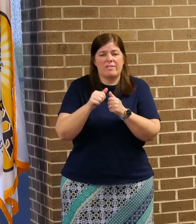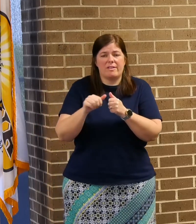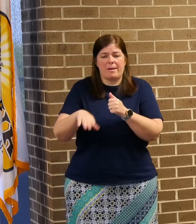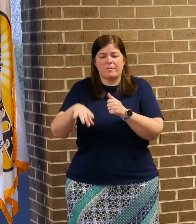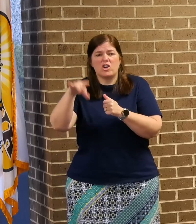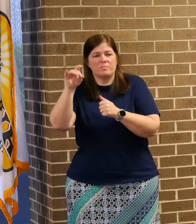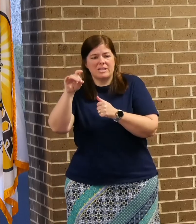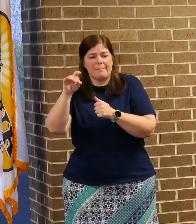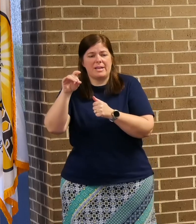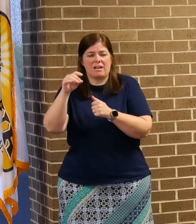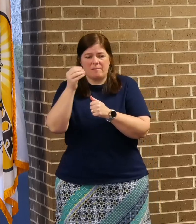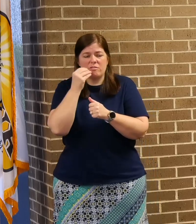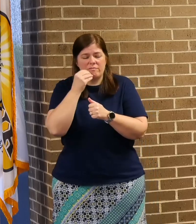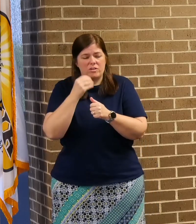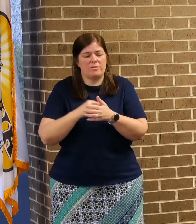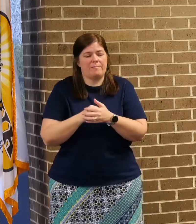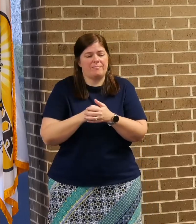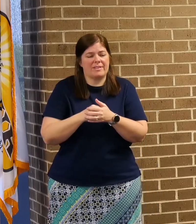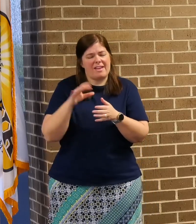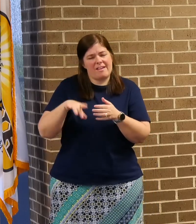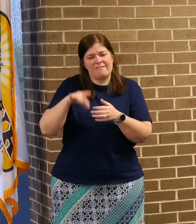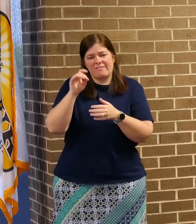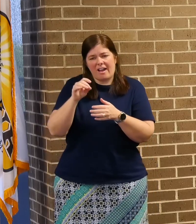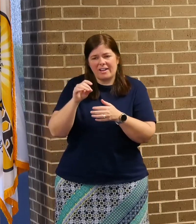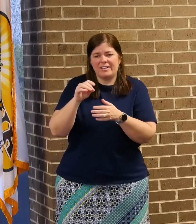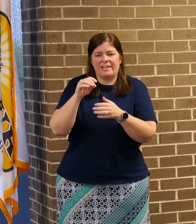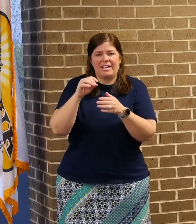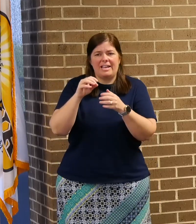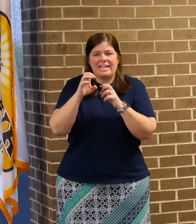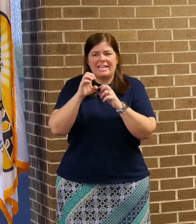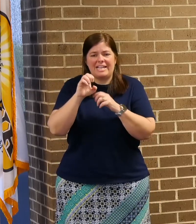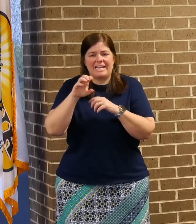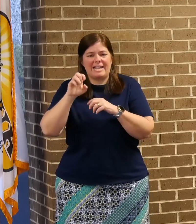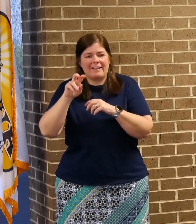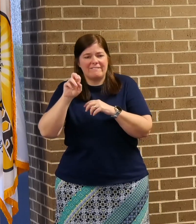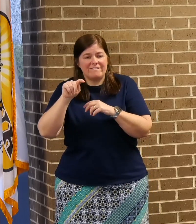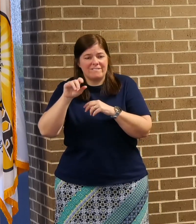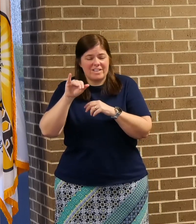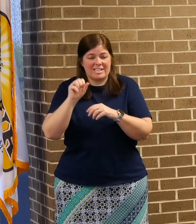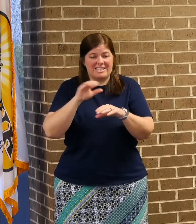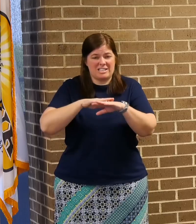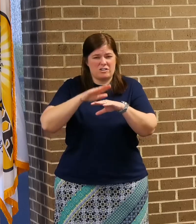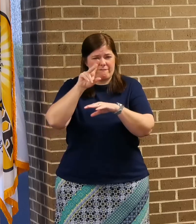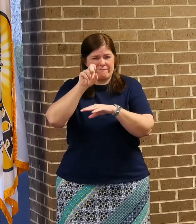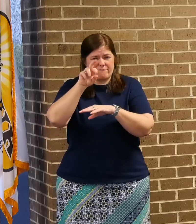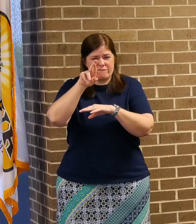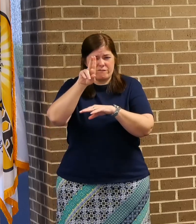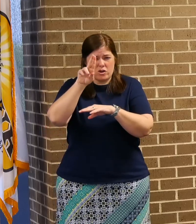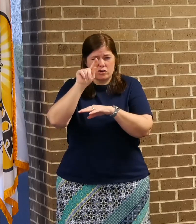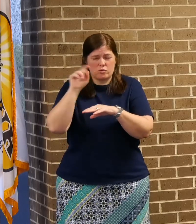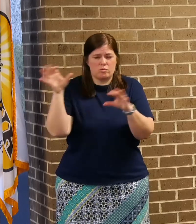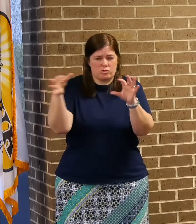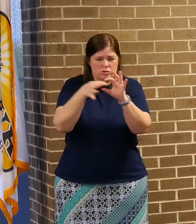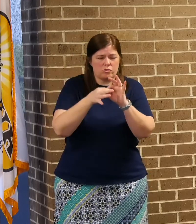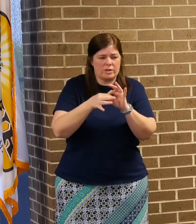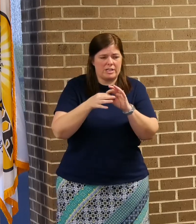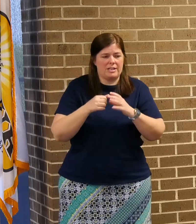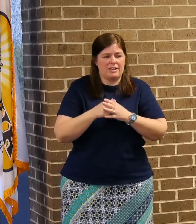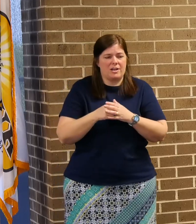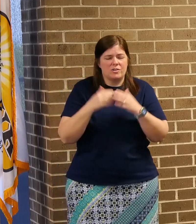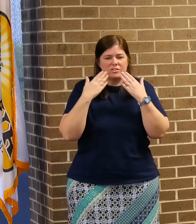find upcoming events to join in. I am so thankful to Ellen Didier, president of Red Sage Communications, who donated the